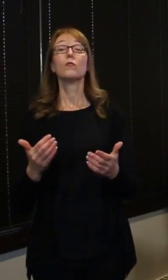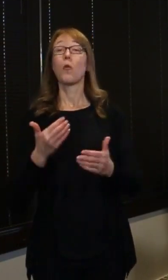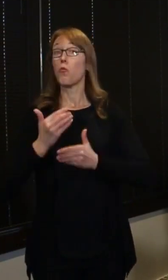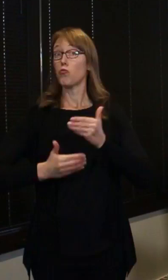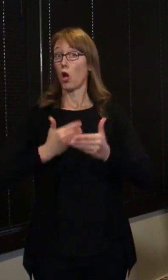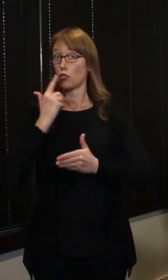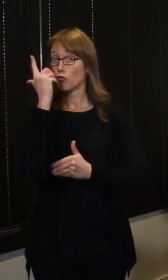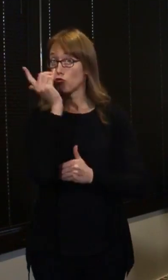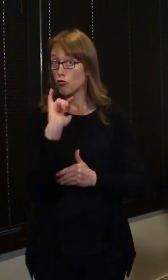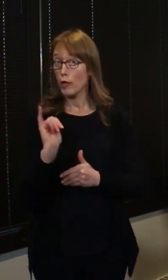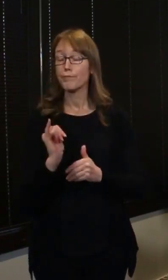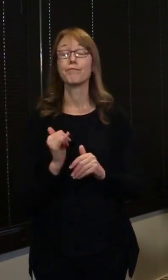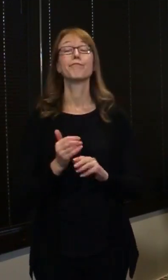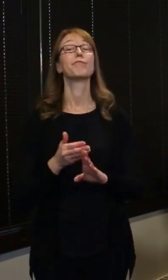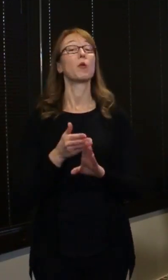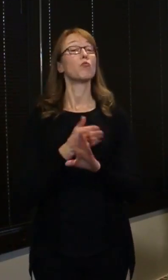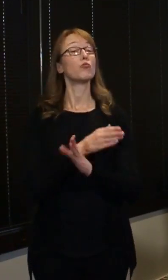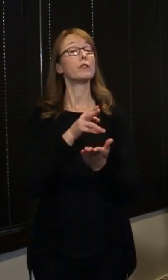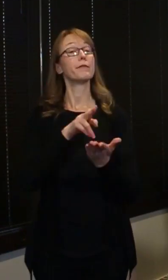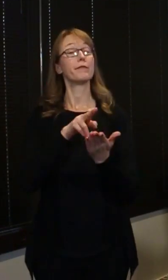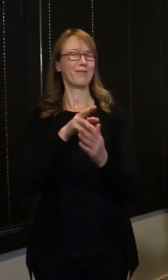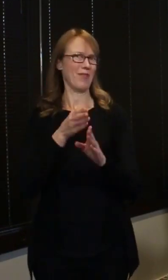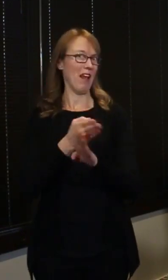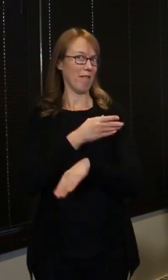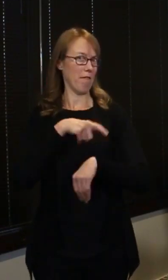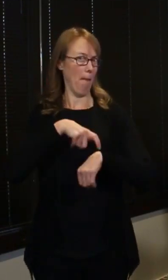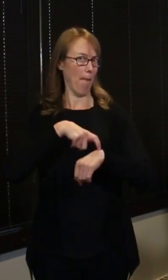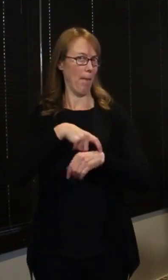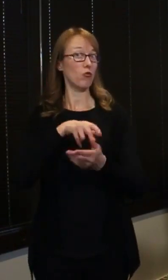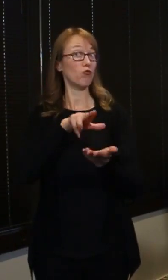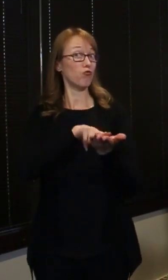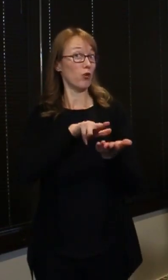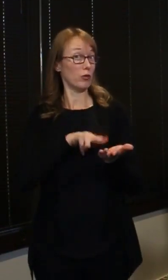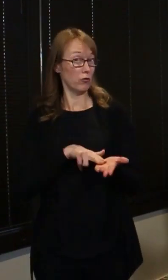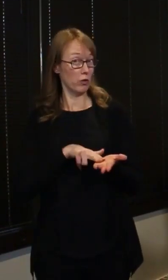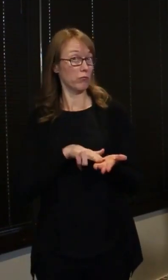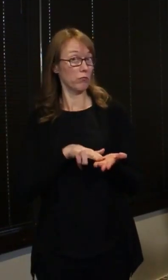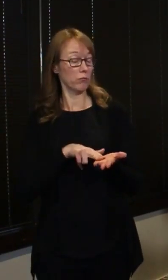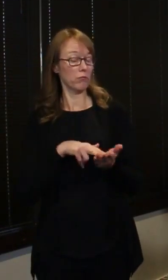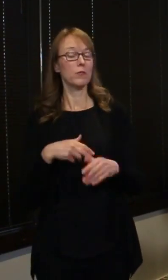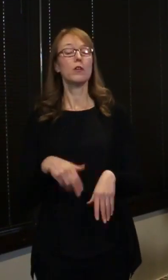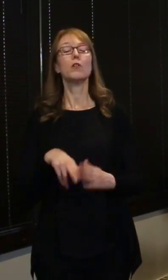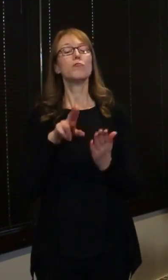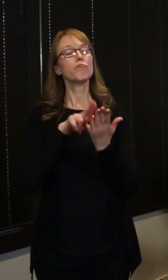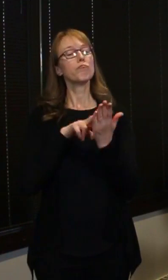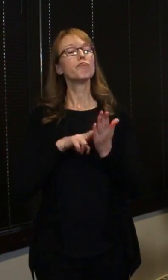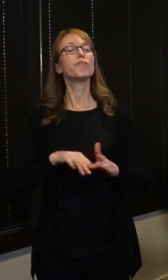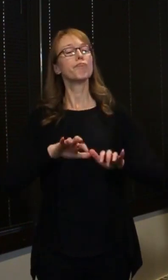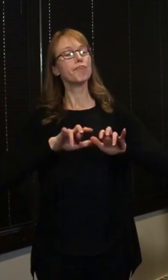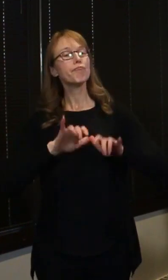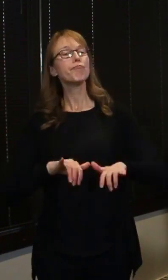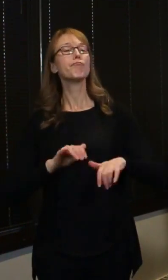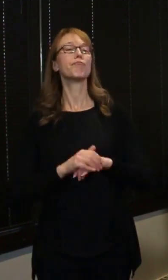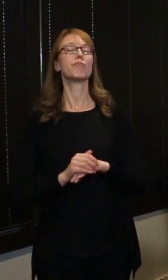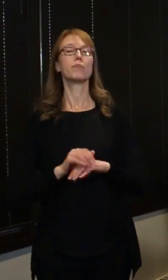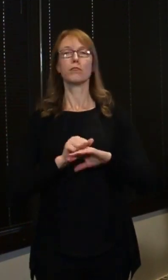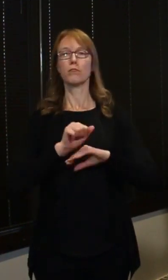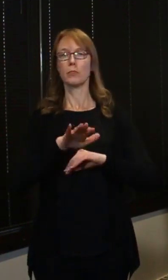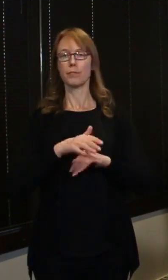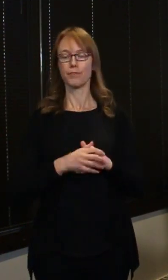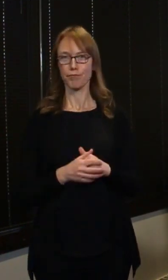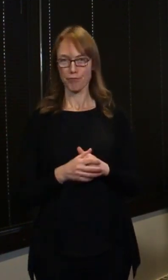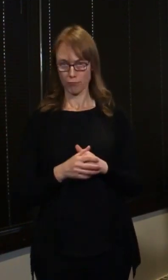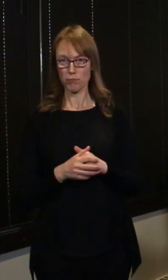vaccinations, and through that pre-registration process, then you're able to determine who should